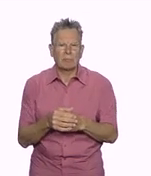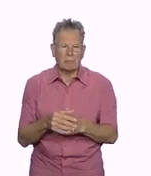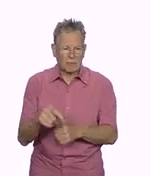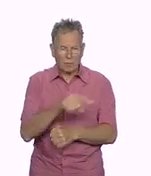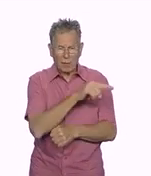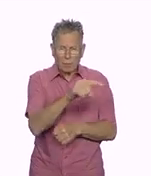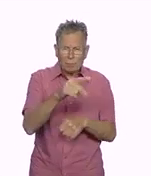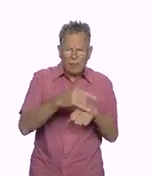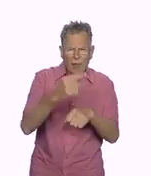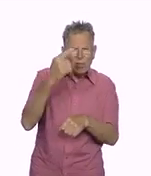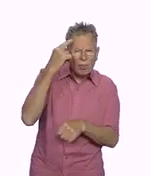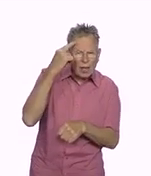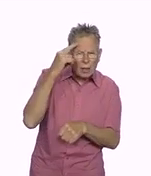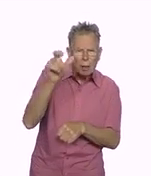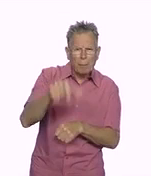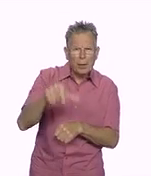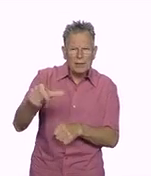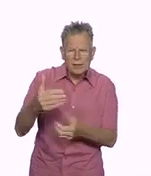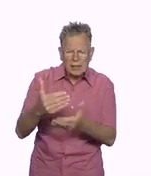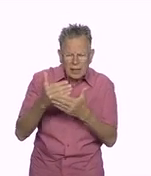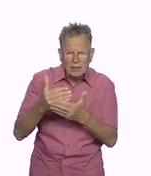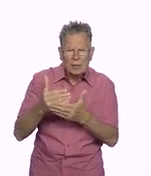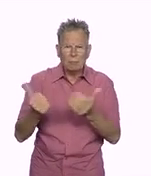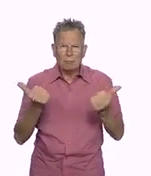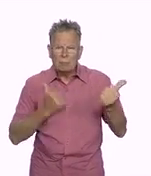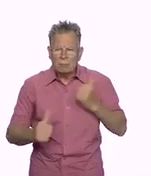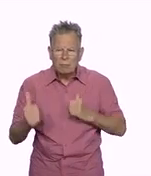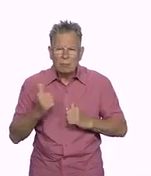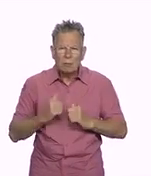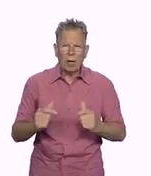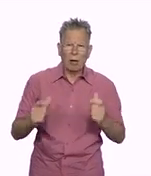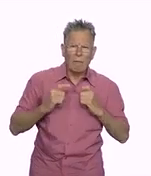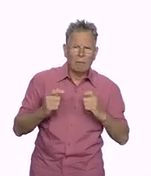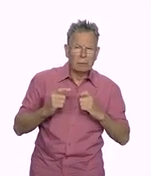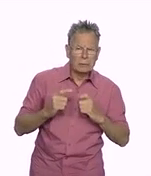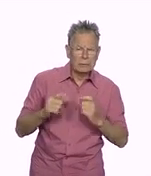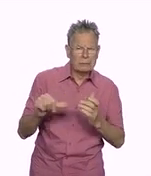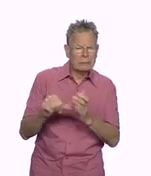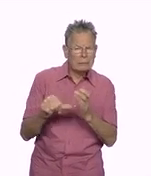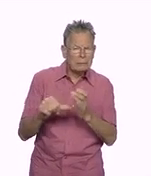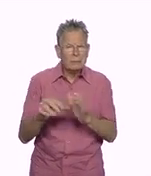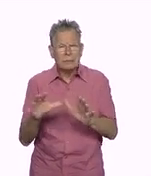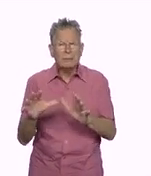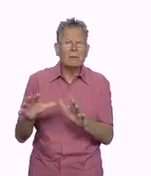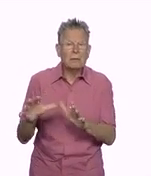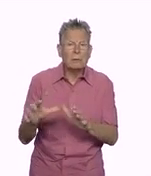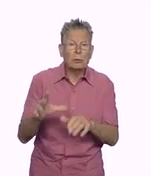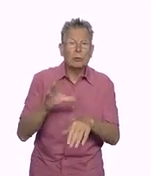Doctors must take prompt action if they think that a patient's safety, dignity or comfort is being